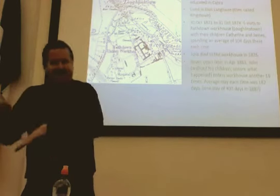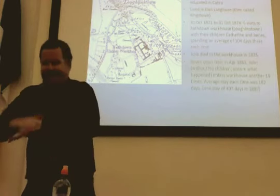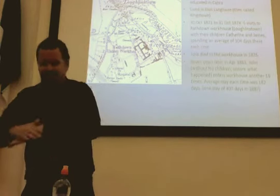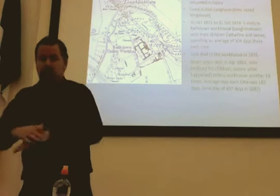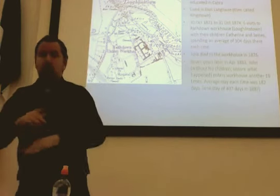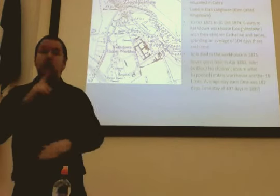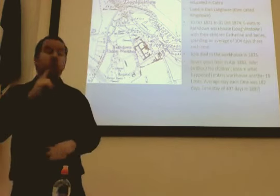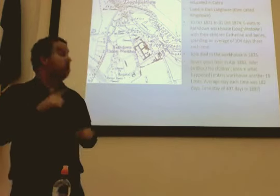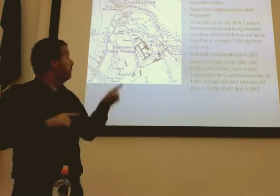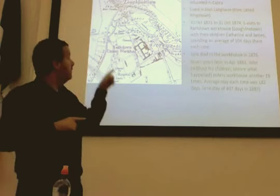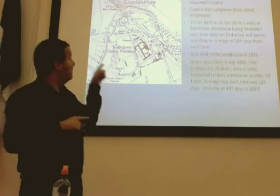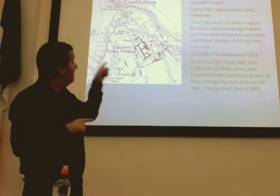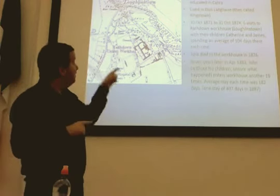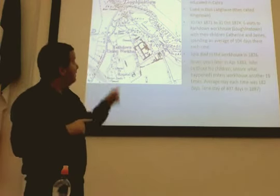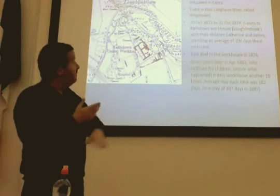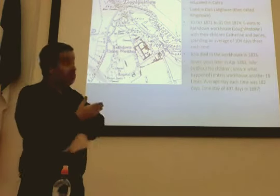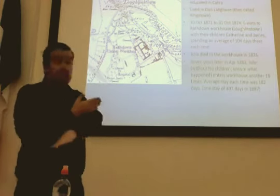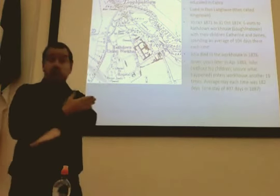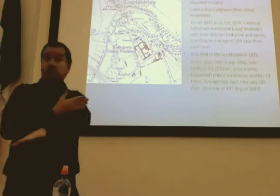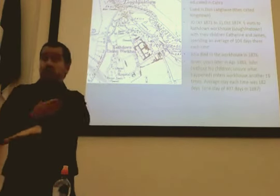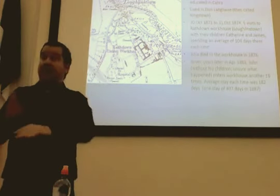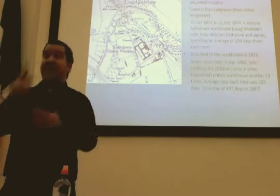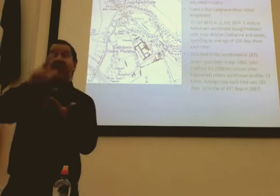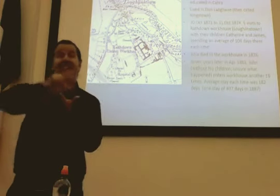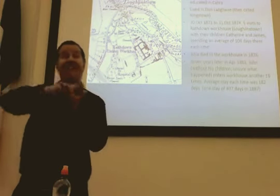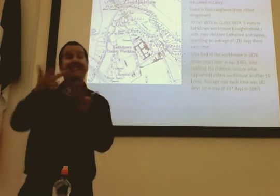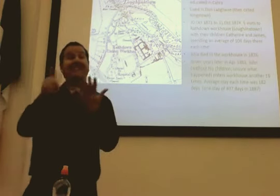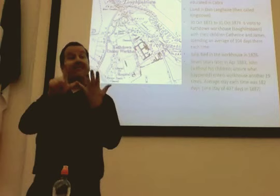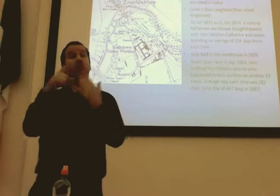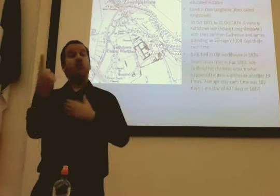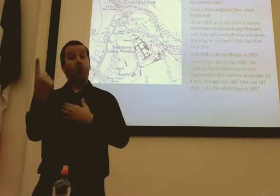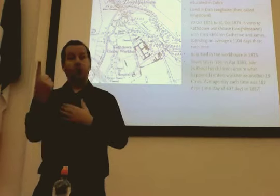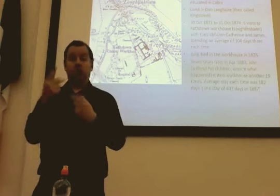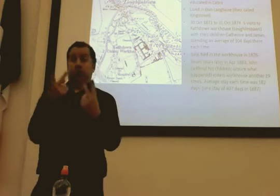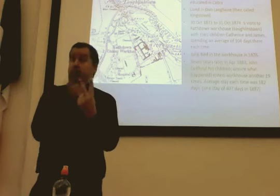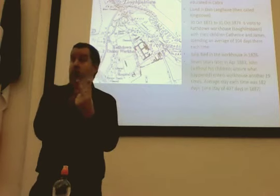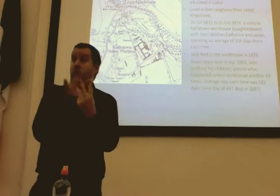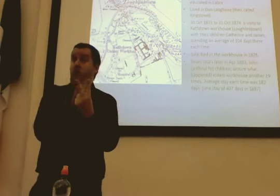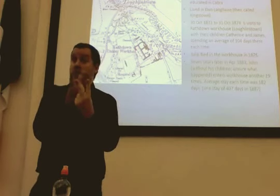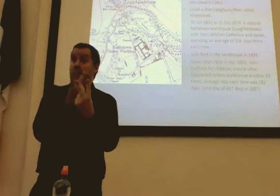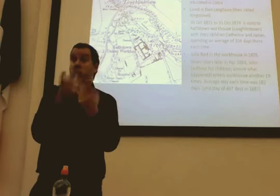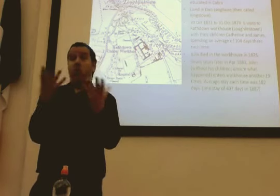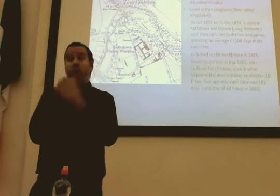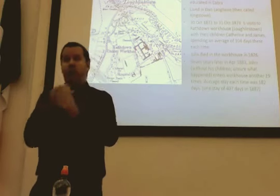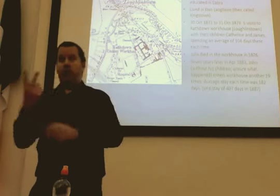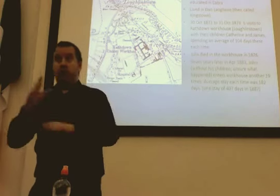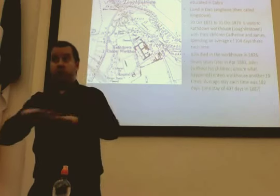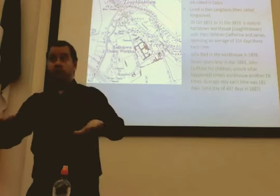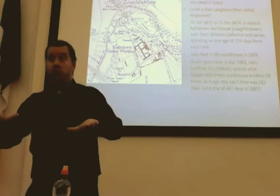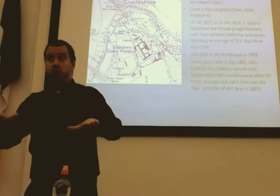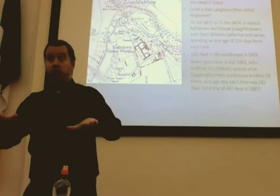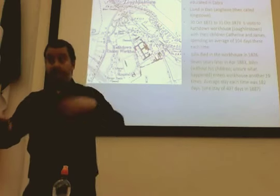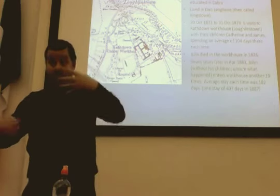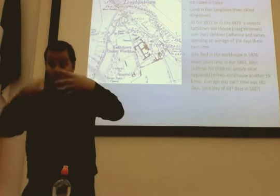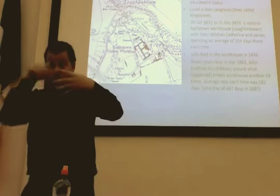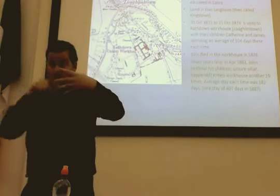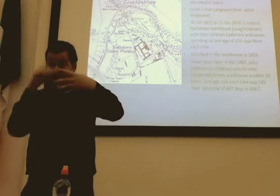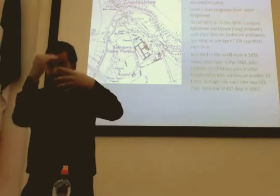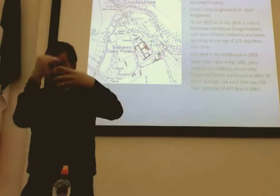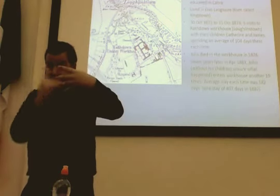very young when they were a baby. So one died when they were a baby. And then in 1871, both of them with their 2 children,